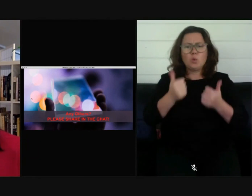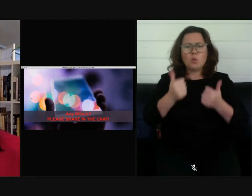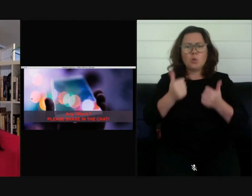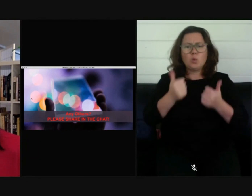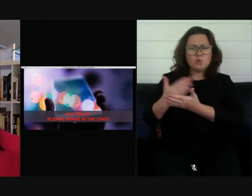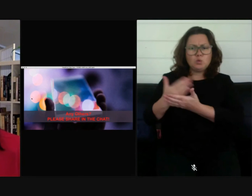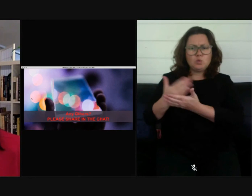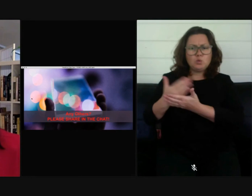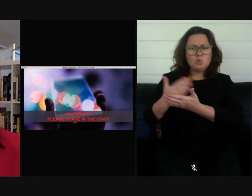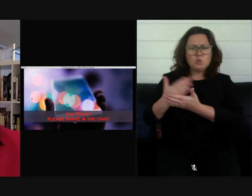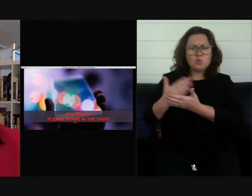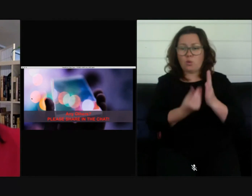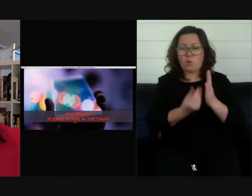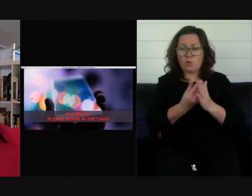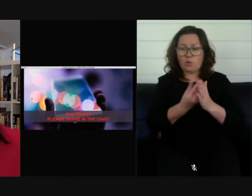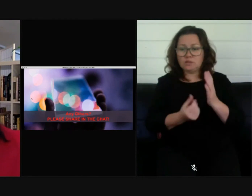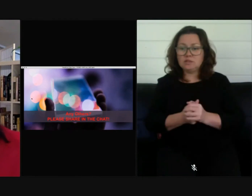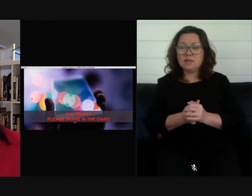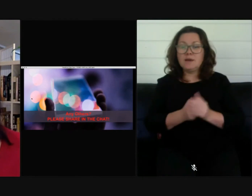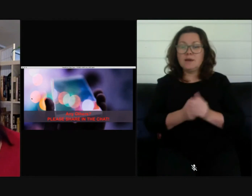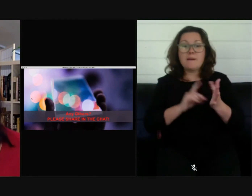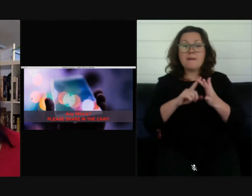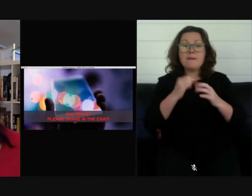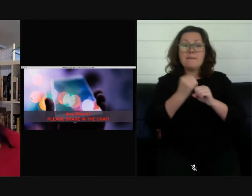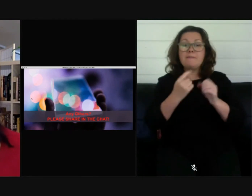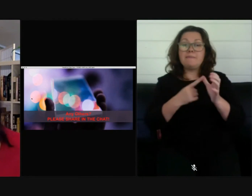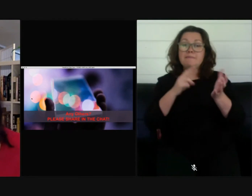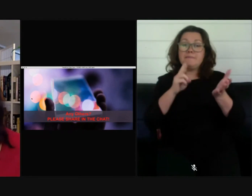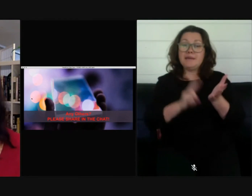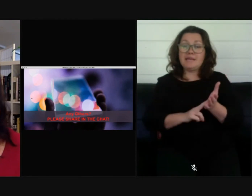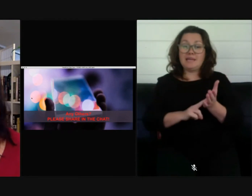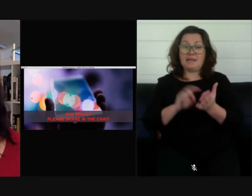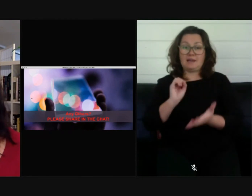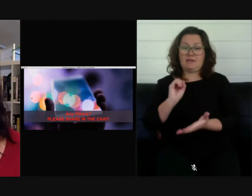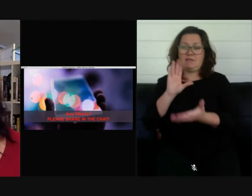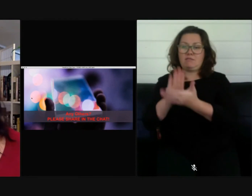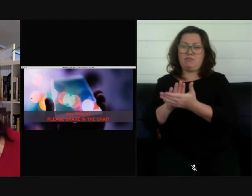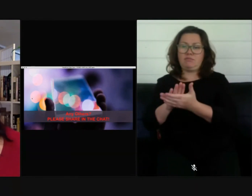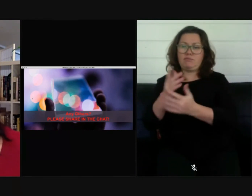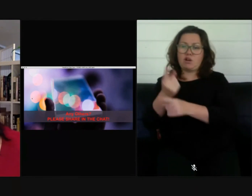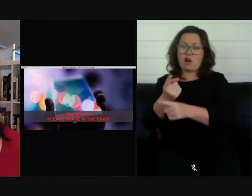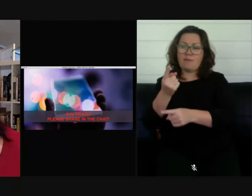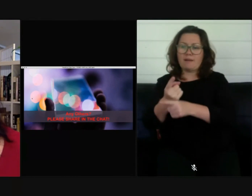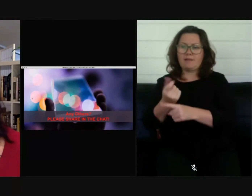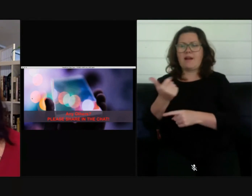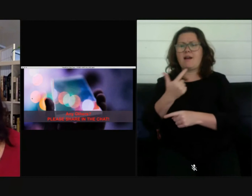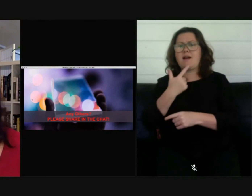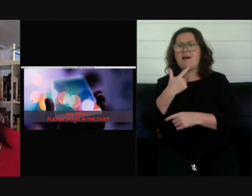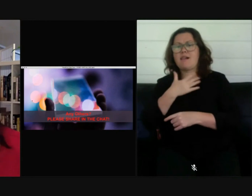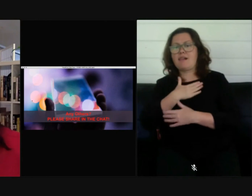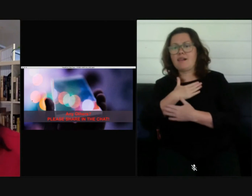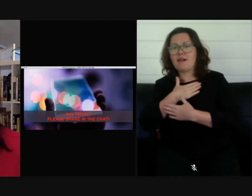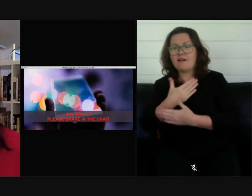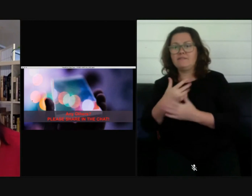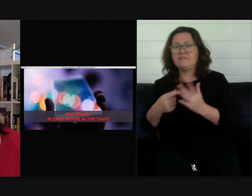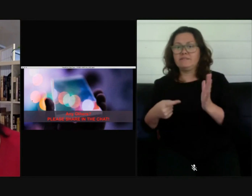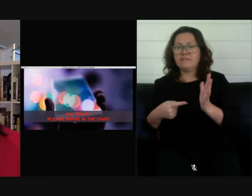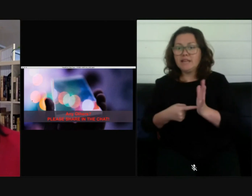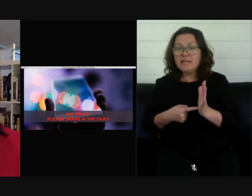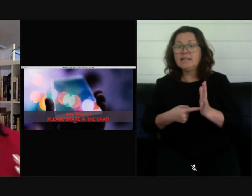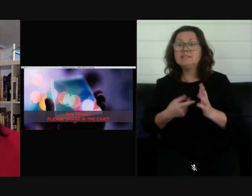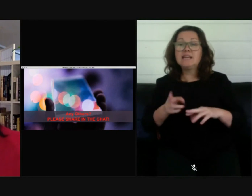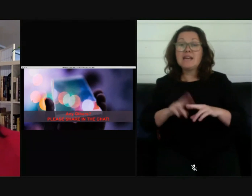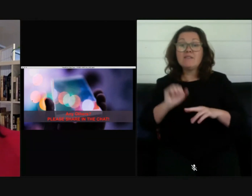on you, Megan. Look at that. Love it. Yes, if you've got anything that your organisation is also helping with